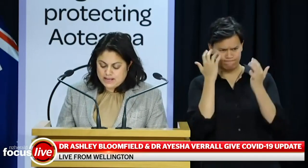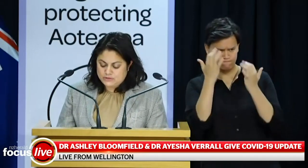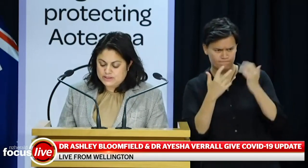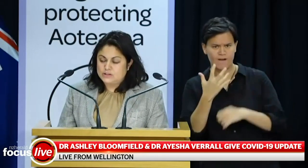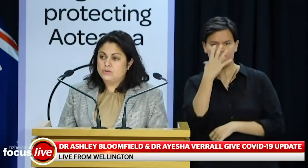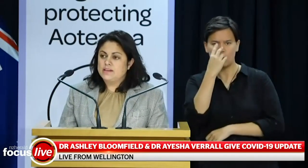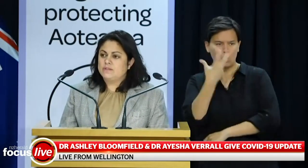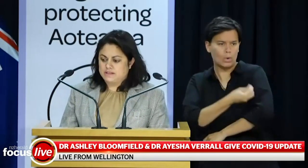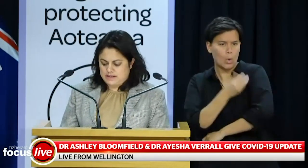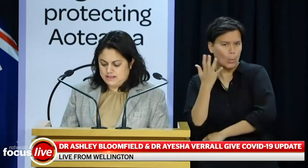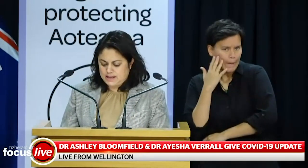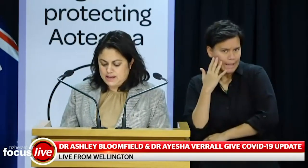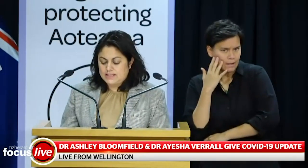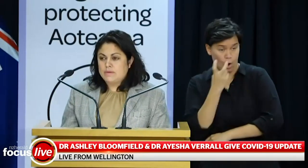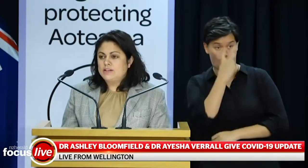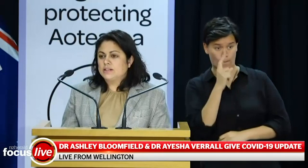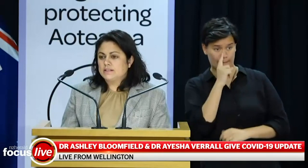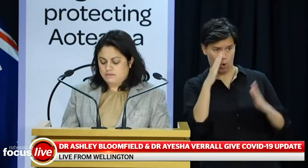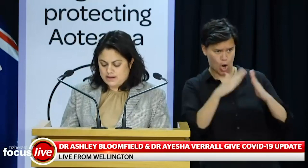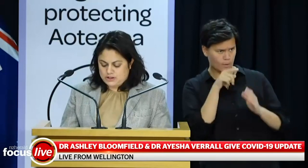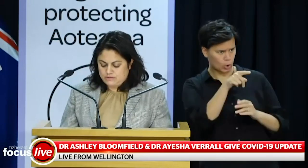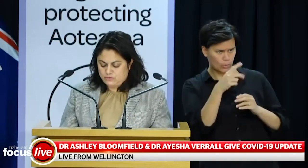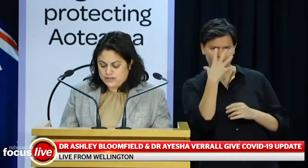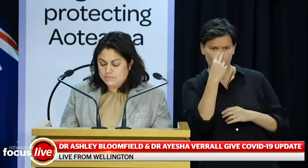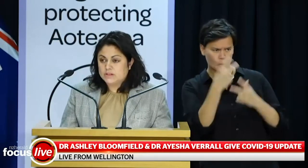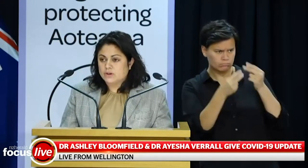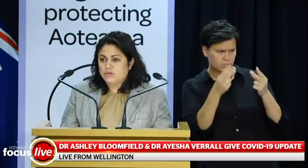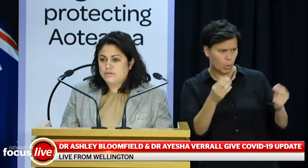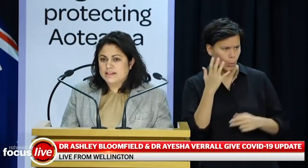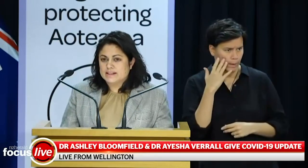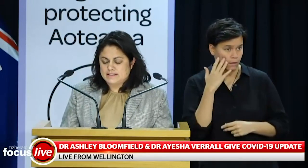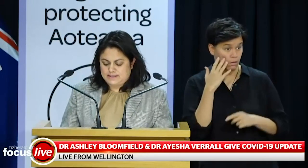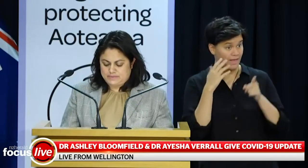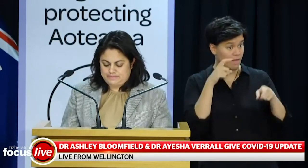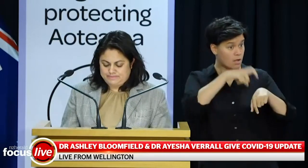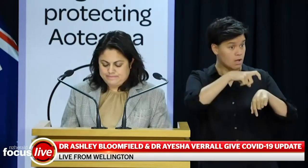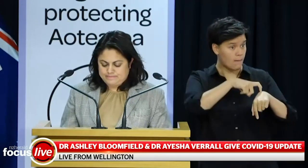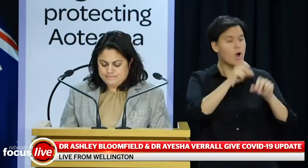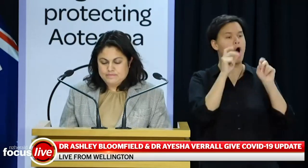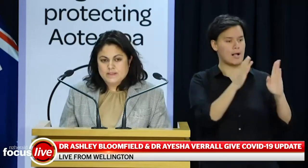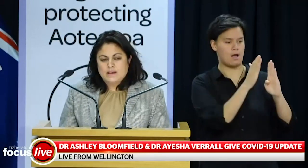in our aged residential care facilities is a major consideration for teams of COVID vaccinators.